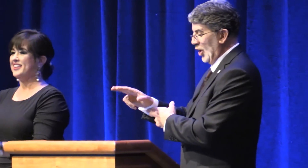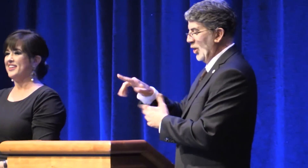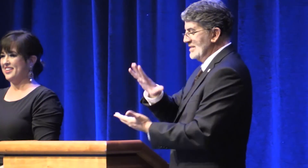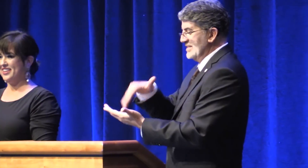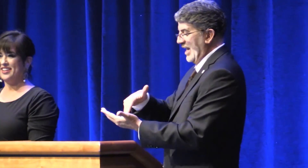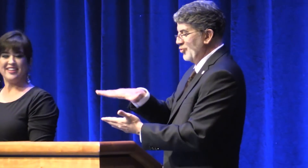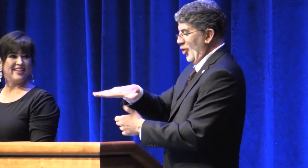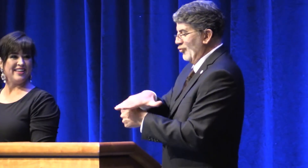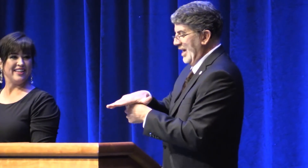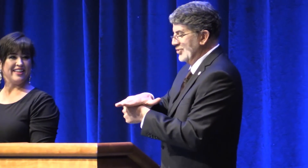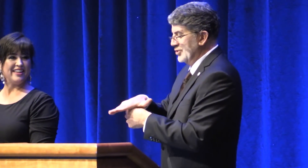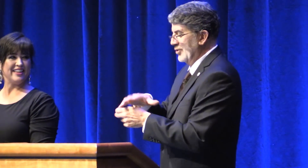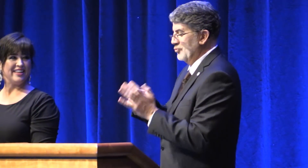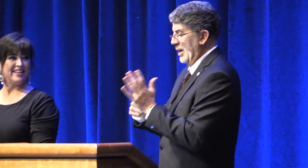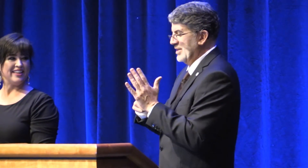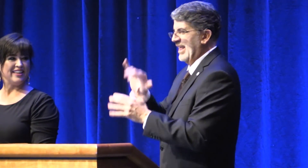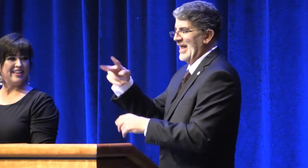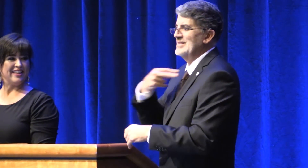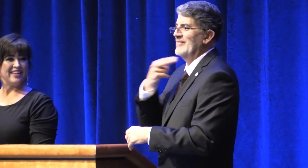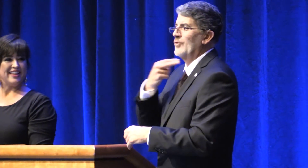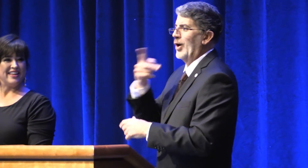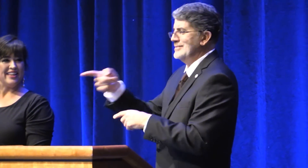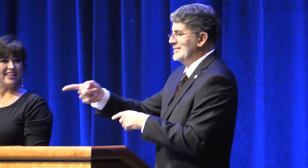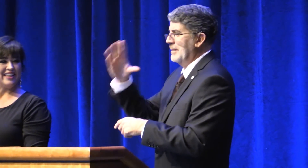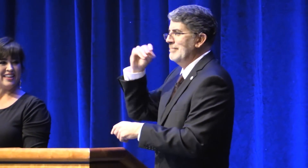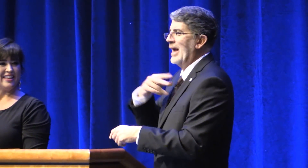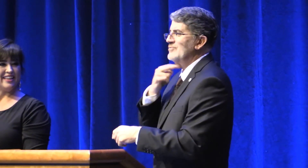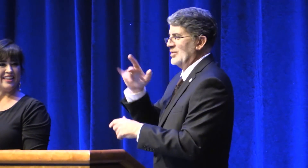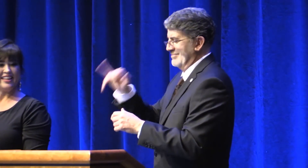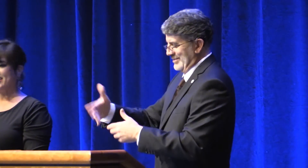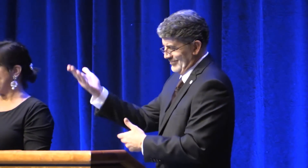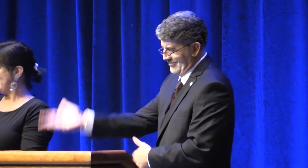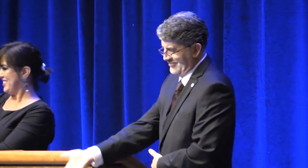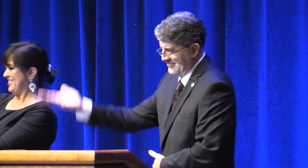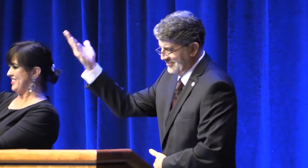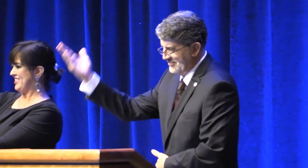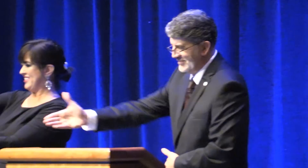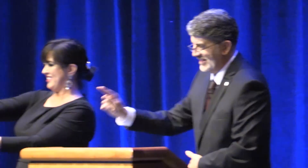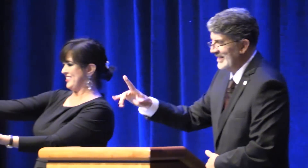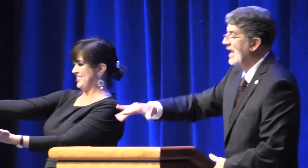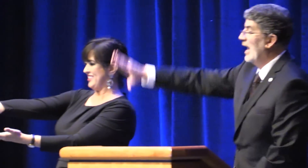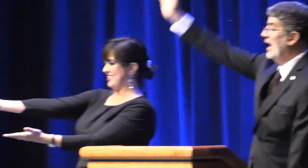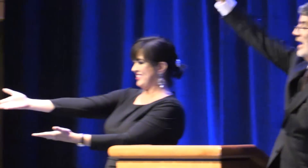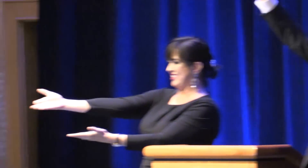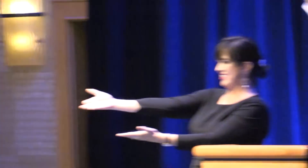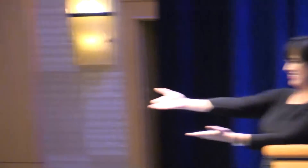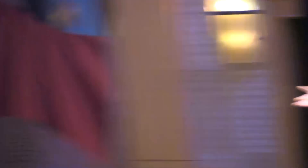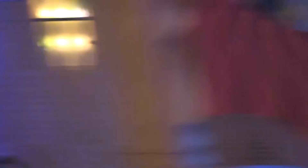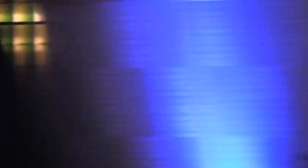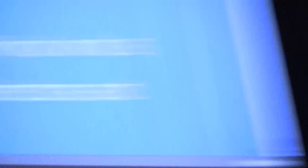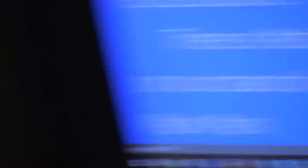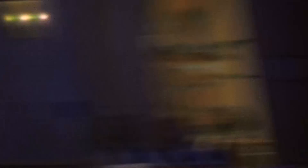have Mark Seeger, who's the Central Region representative, and you hear his voice. That's that male voice. Say hi,